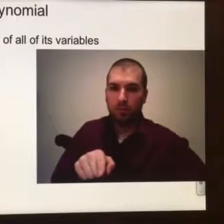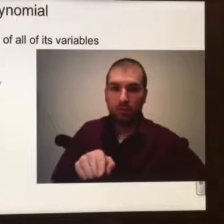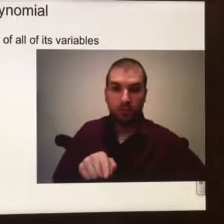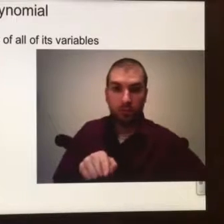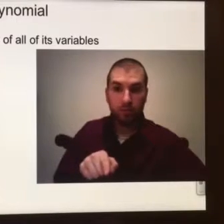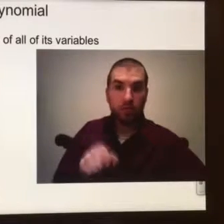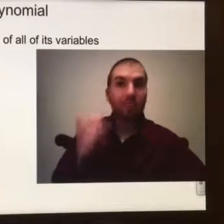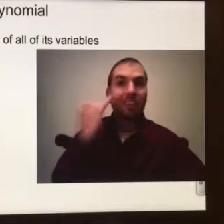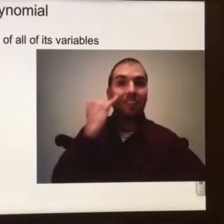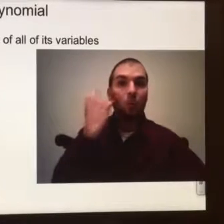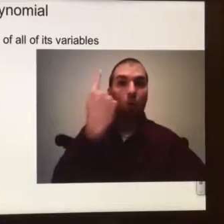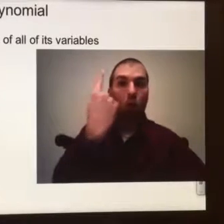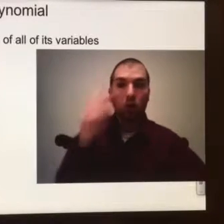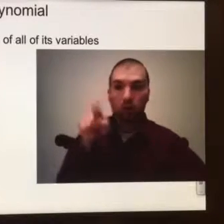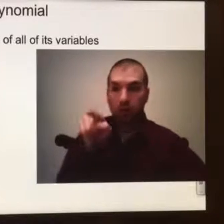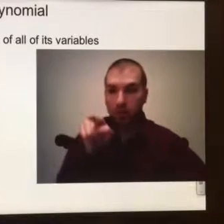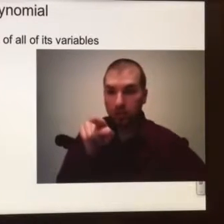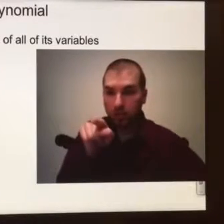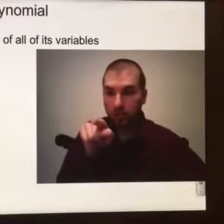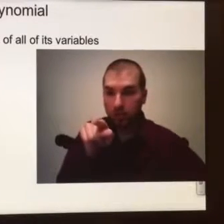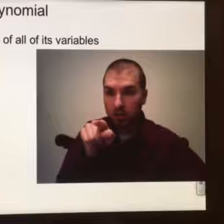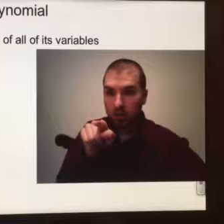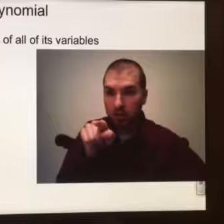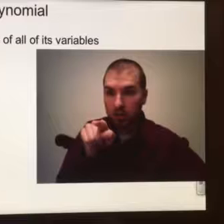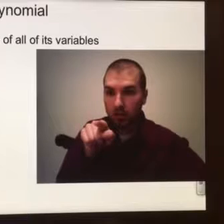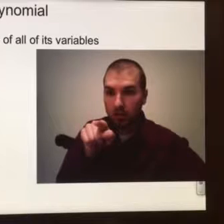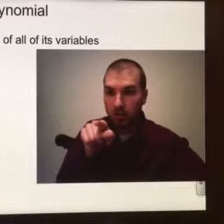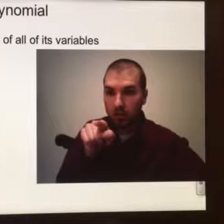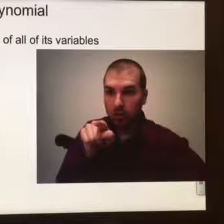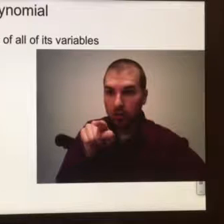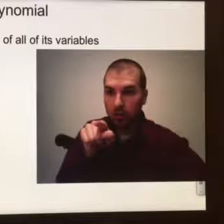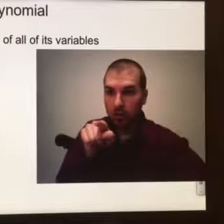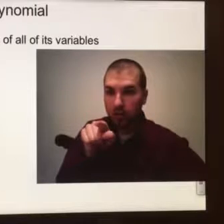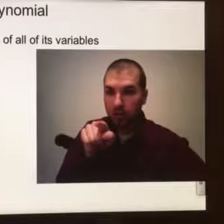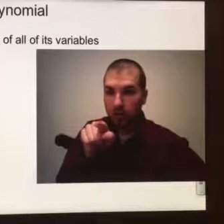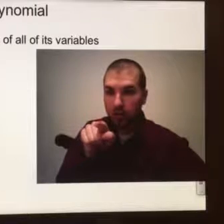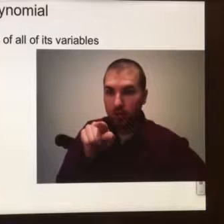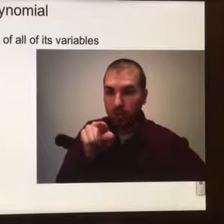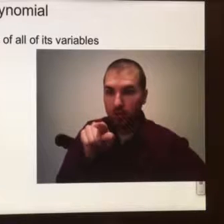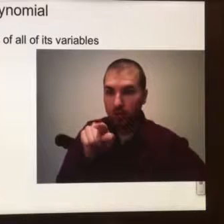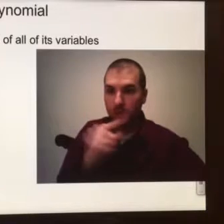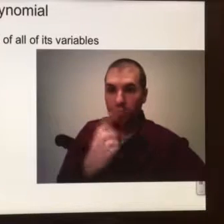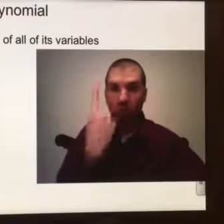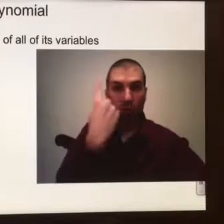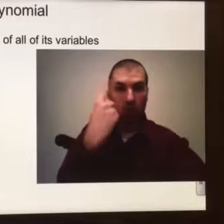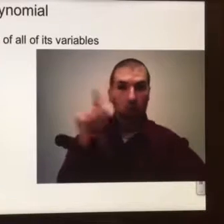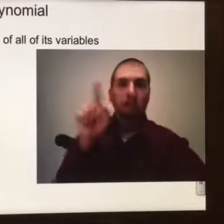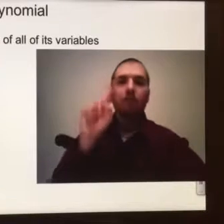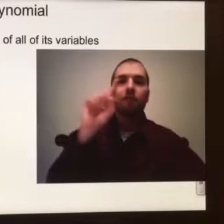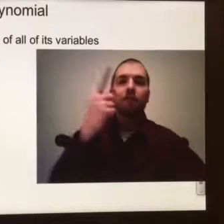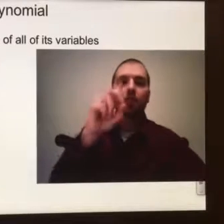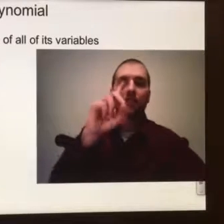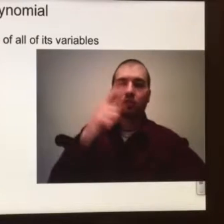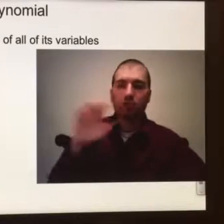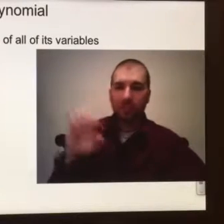so it's 4x to the second, which would mean it would be to the second degree.